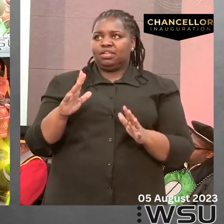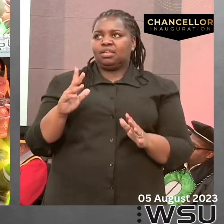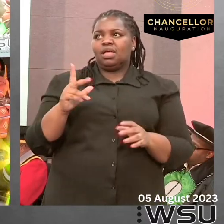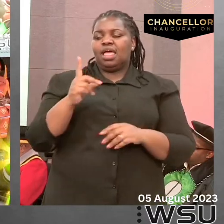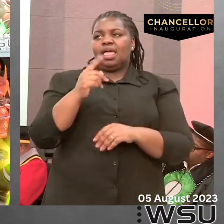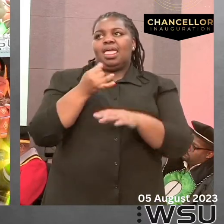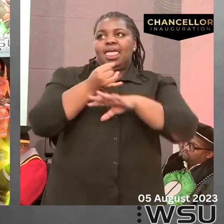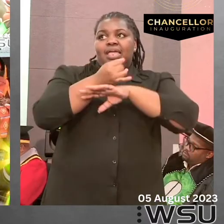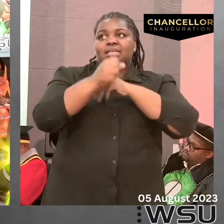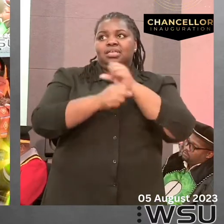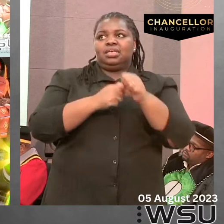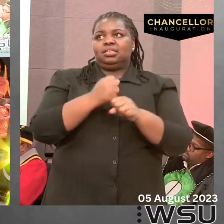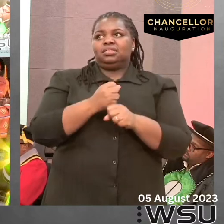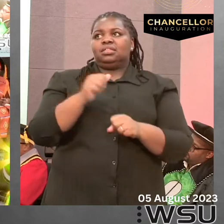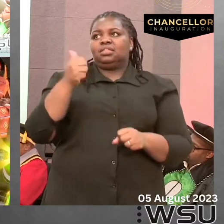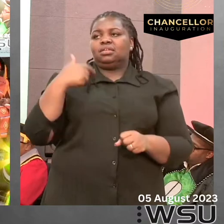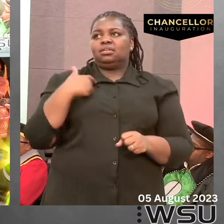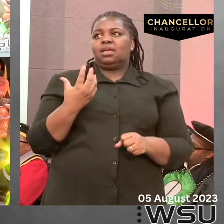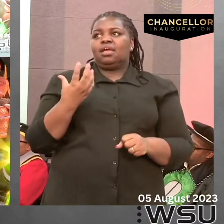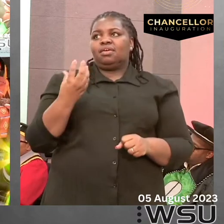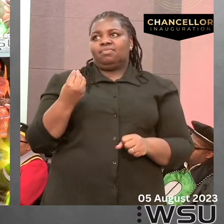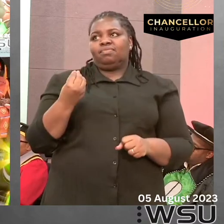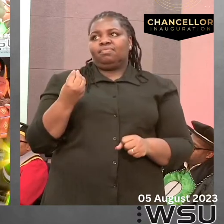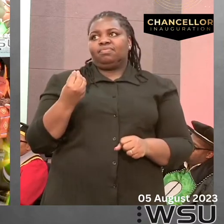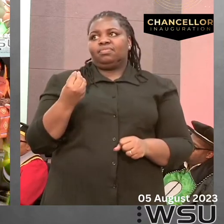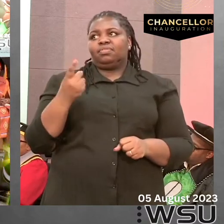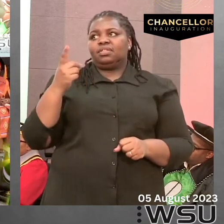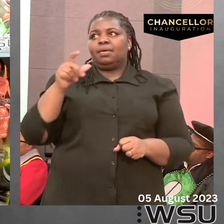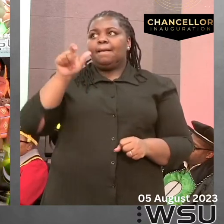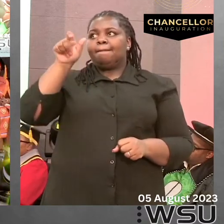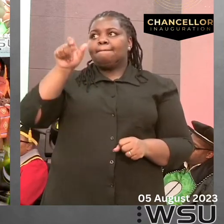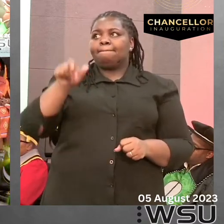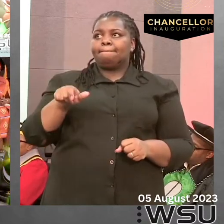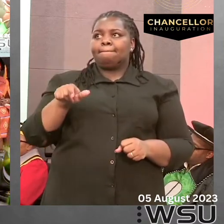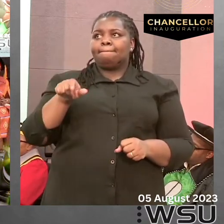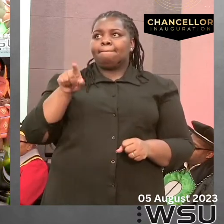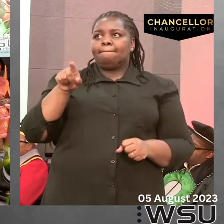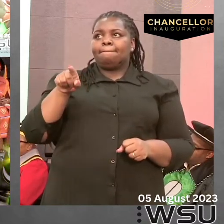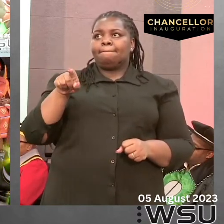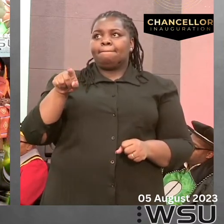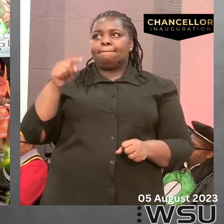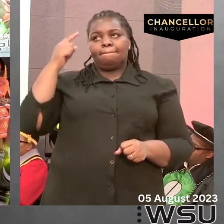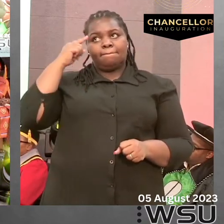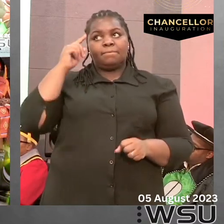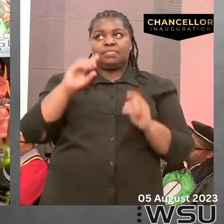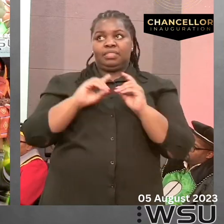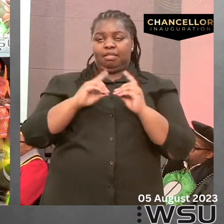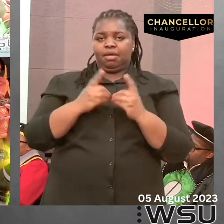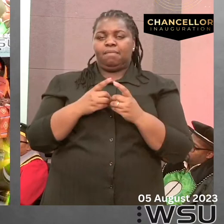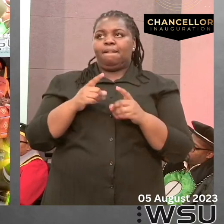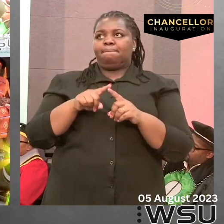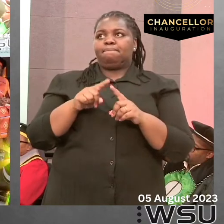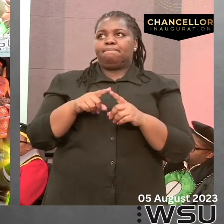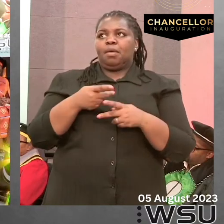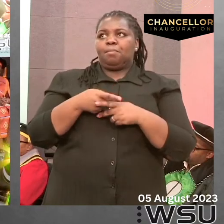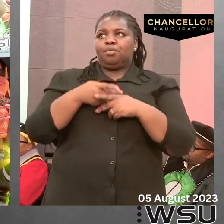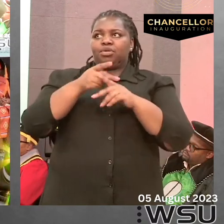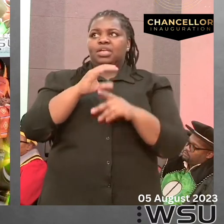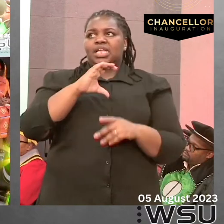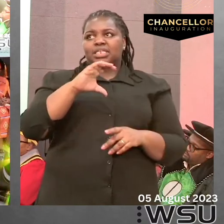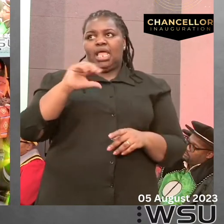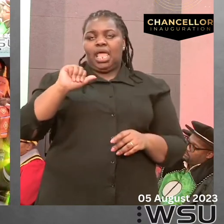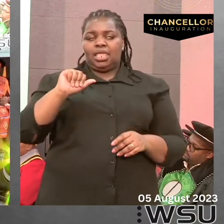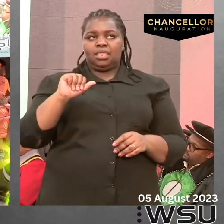years, and then there was Professor Ryan, but the person who really built the department and produced the chartered